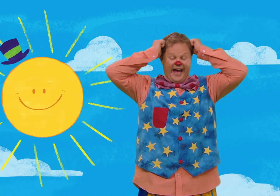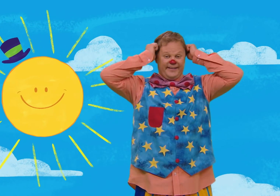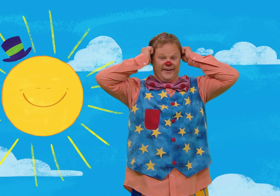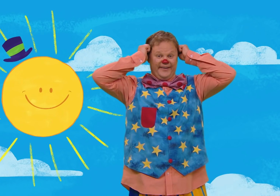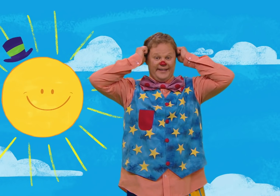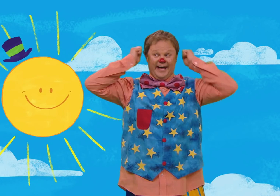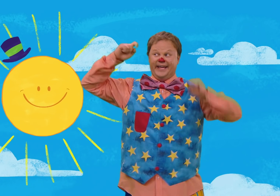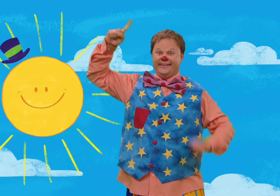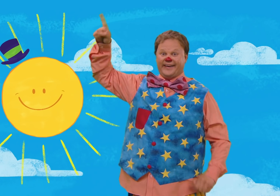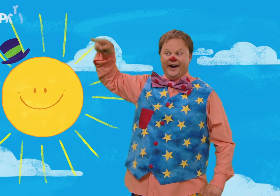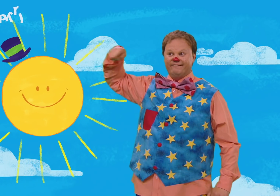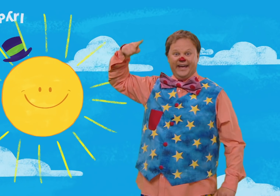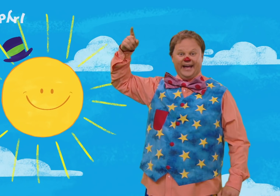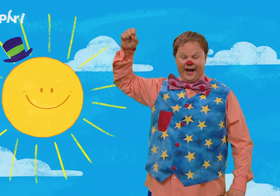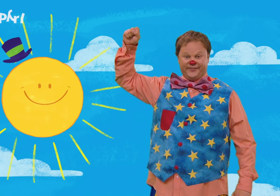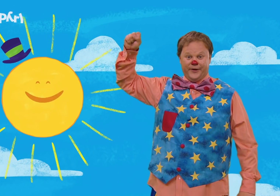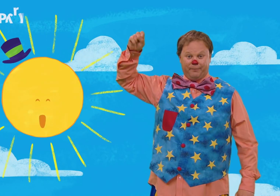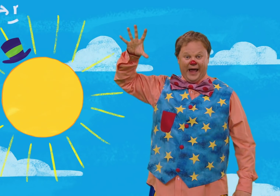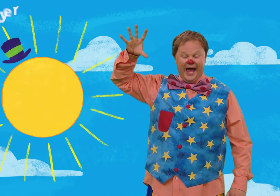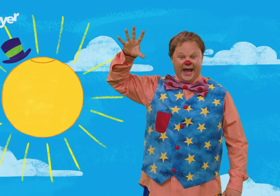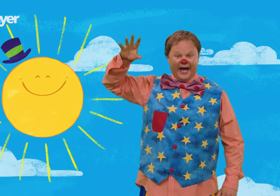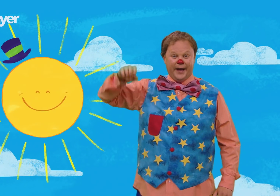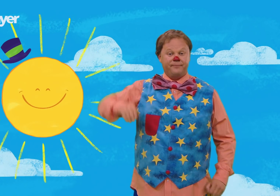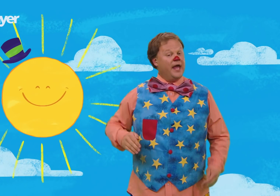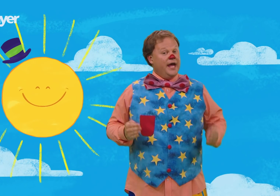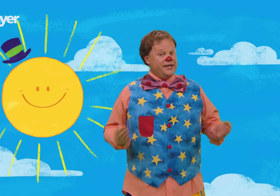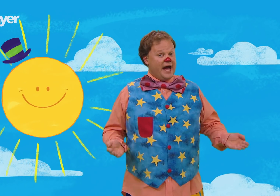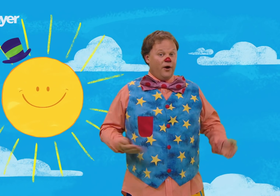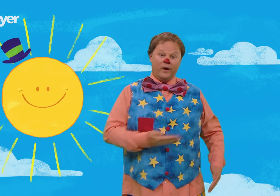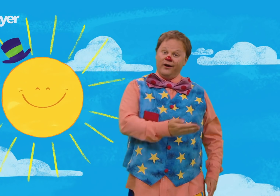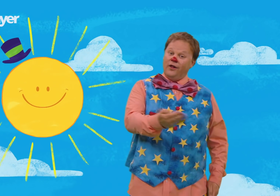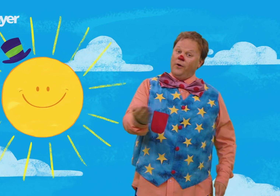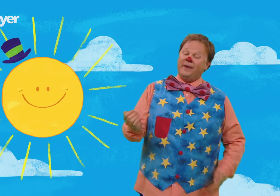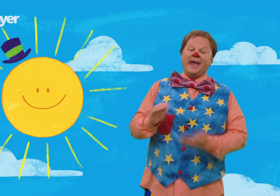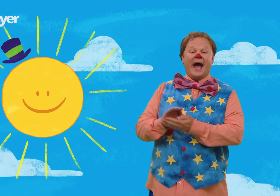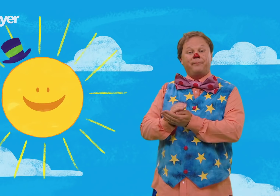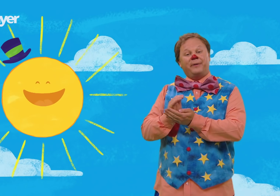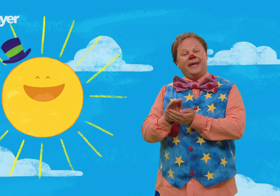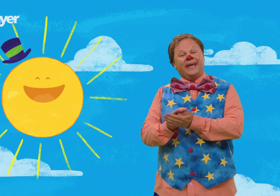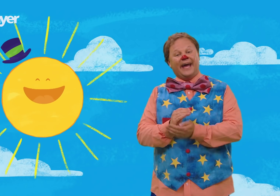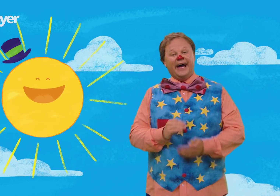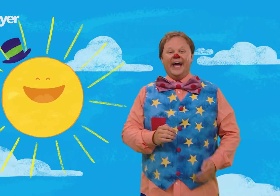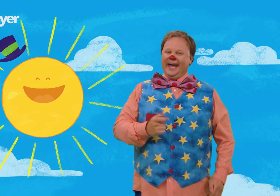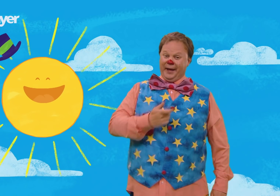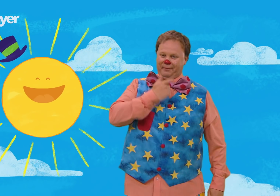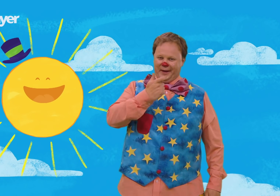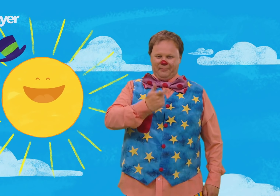hat on and he's coming out to play! Now we'll all be happy. Hip, hip,